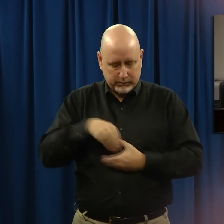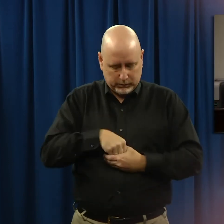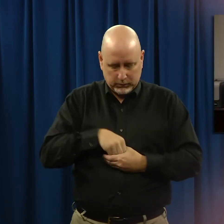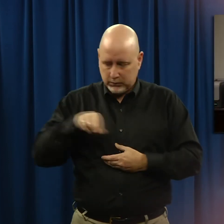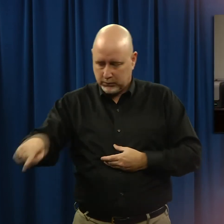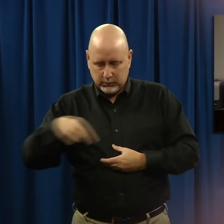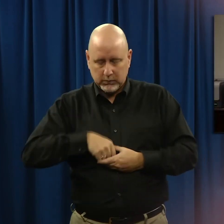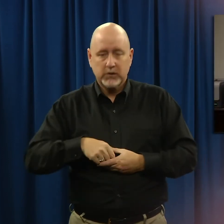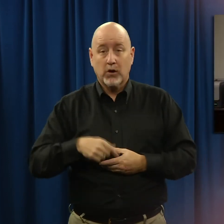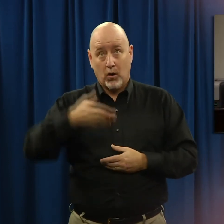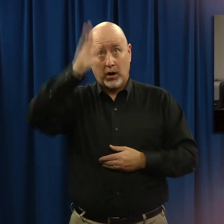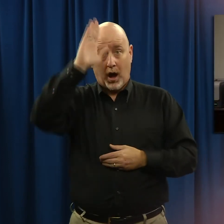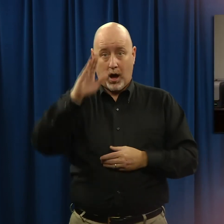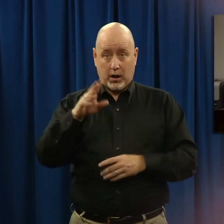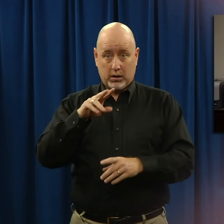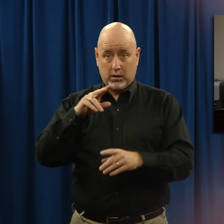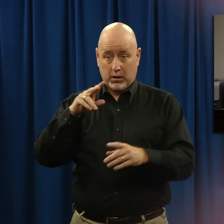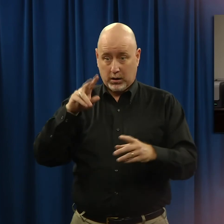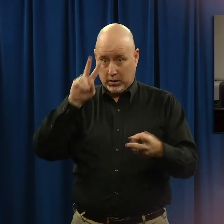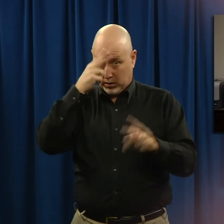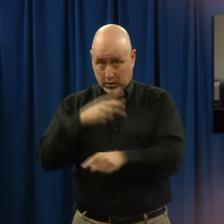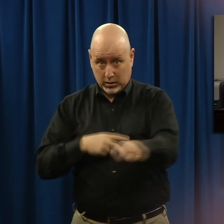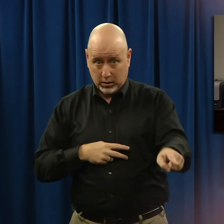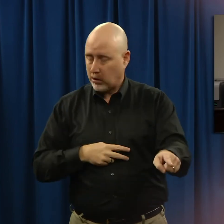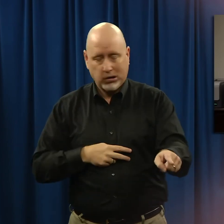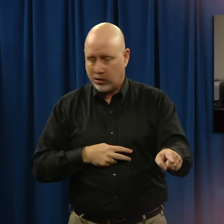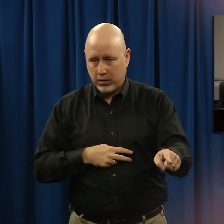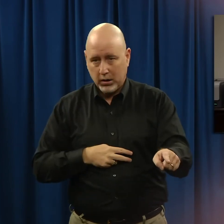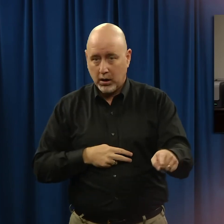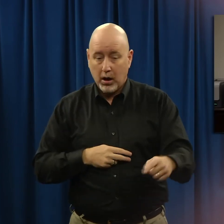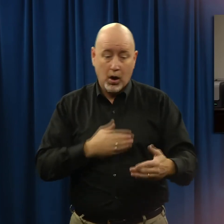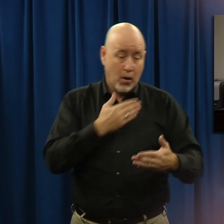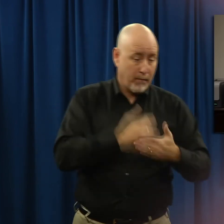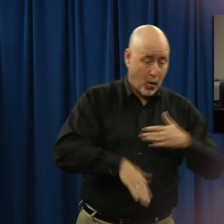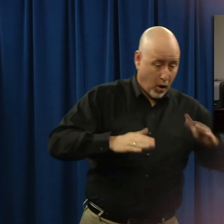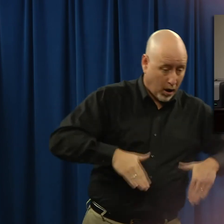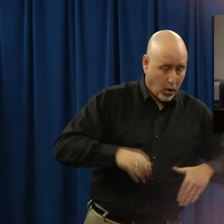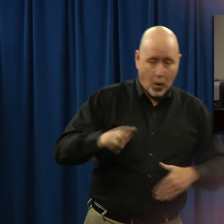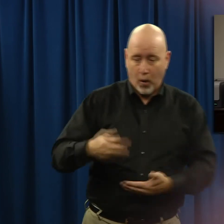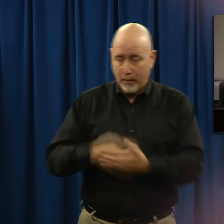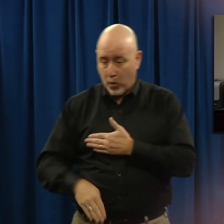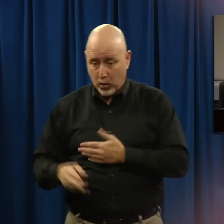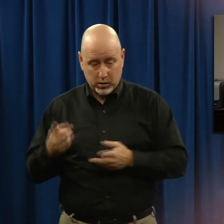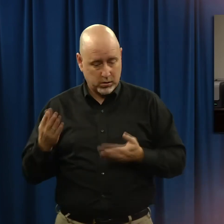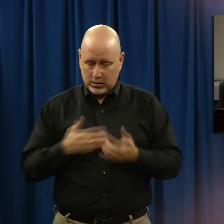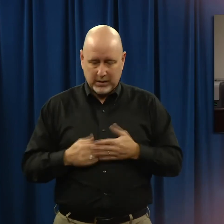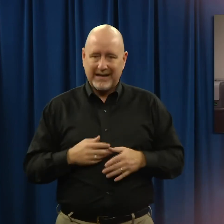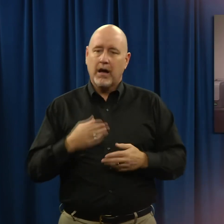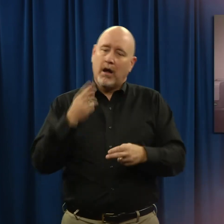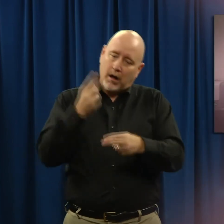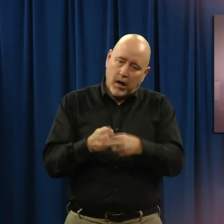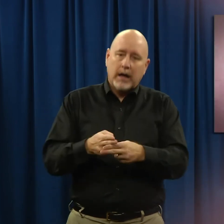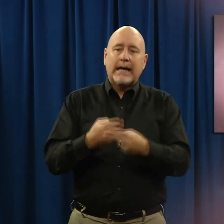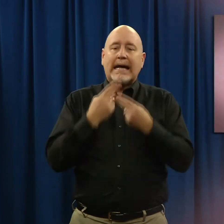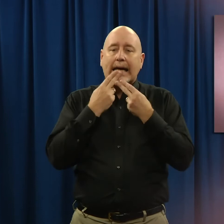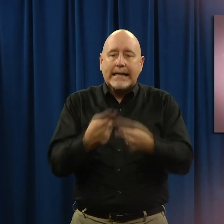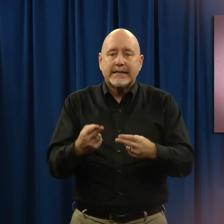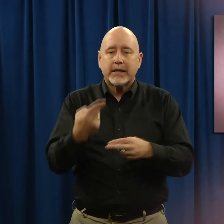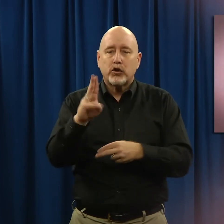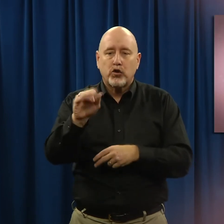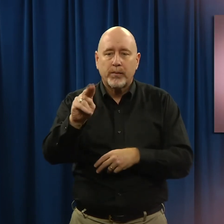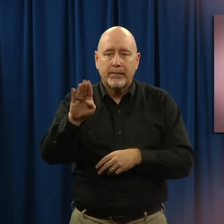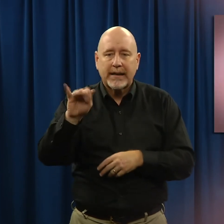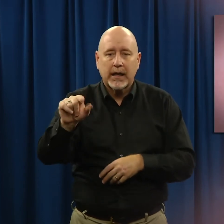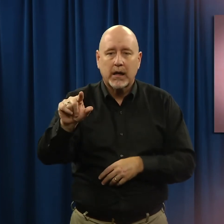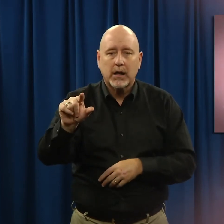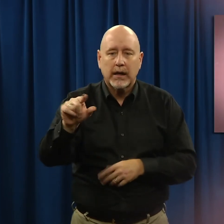be no misunderstanding of the terms. A child, whether unborn or born, represents an innocent human being. And when a